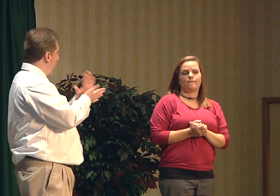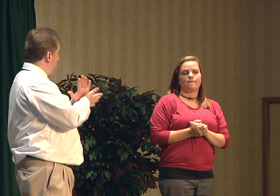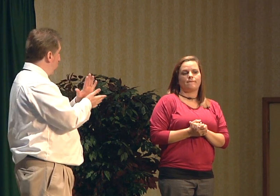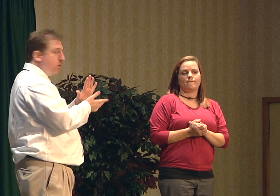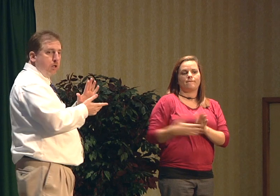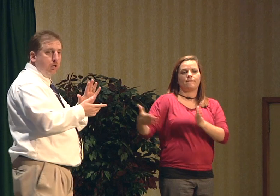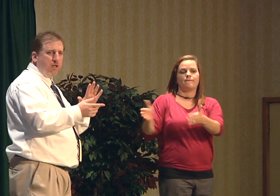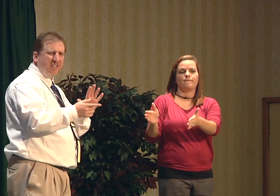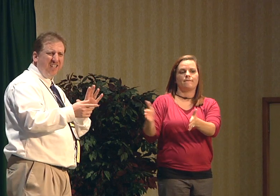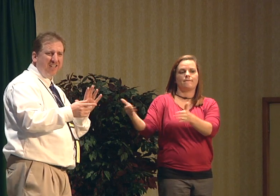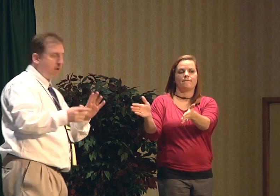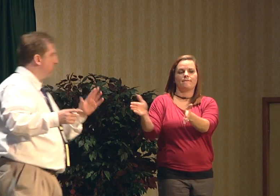But there was one paper.